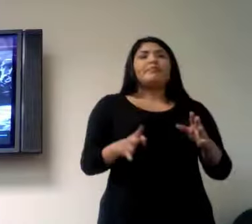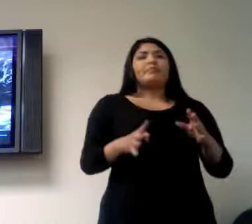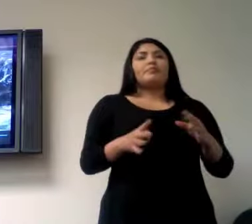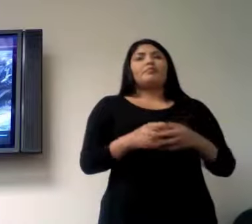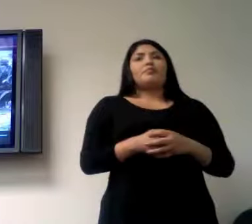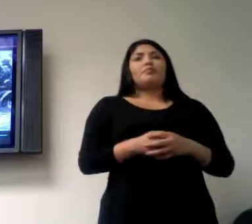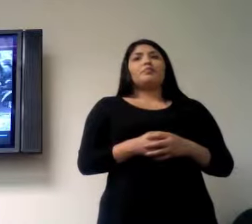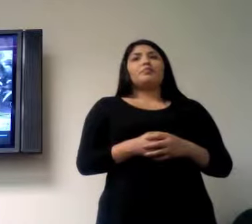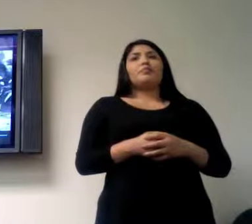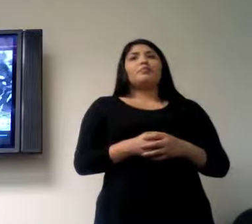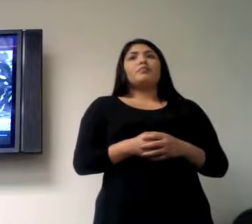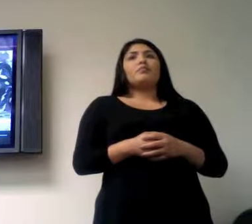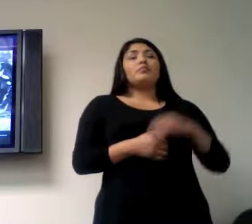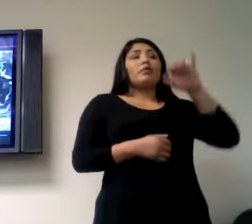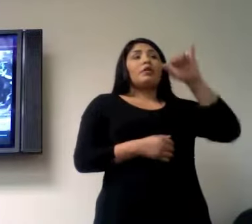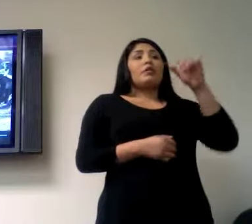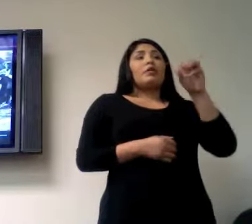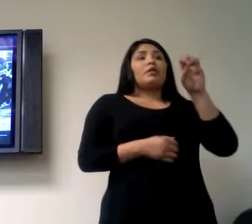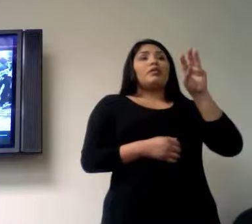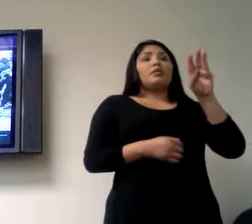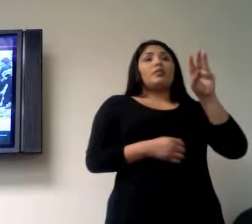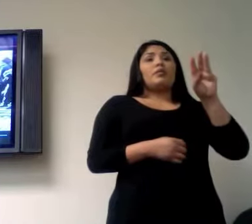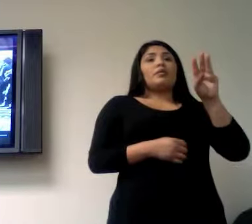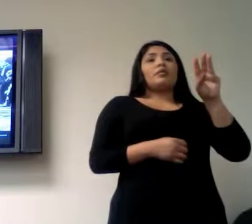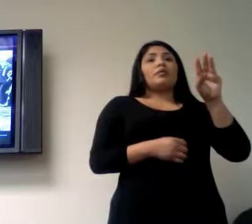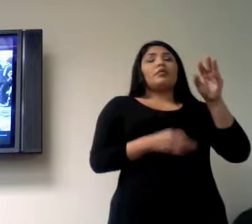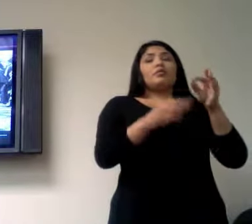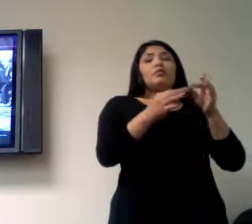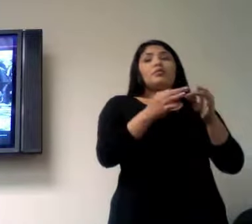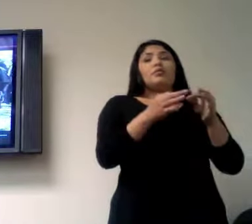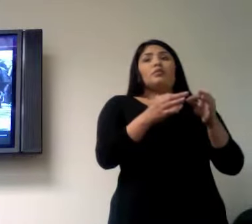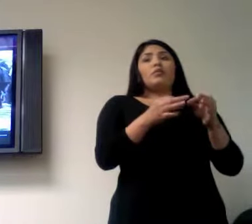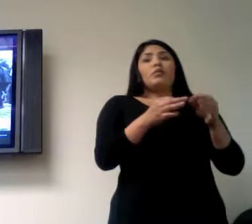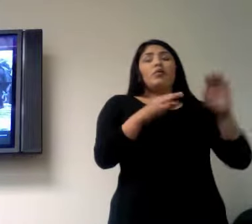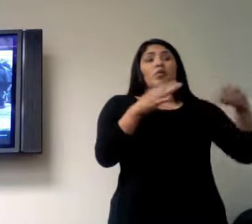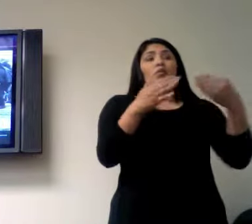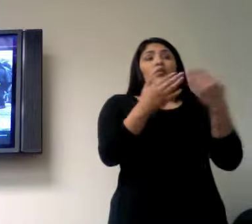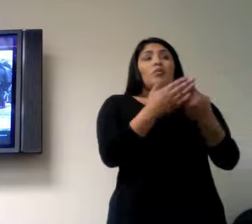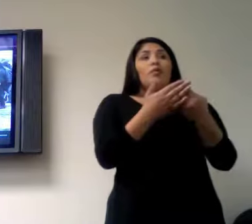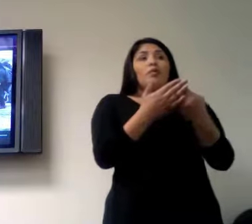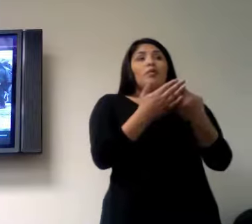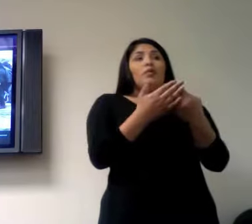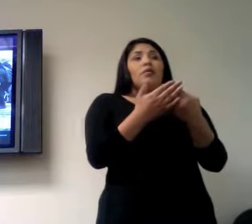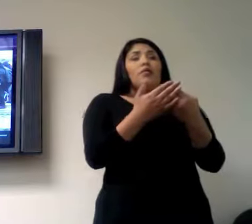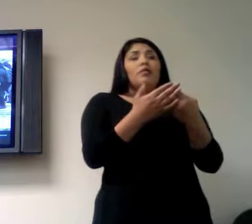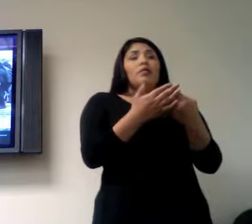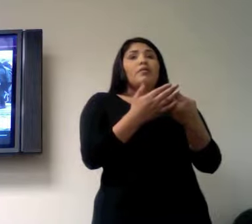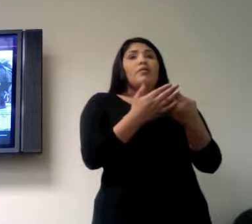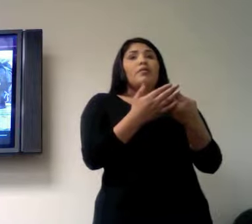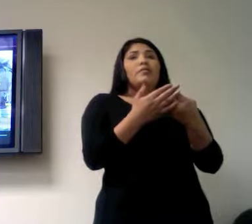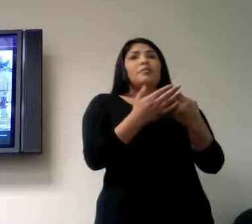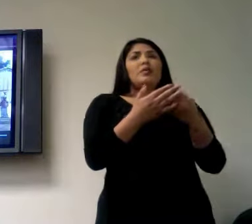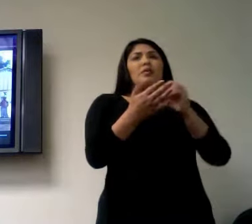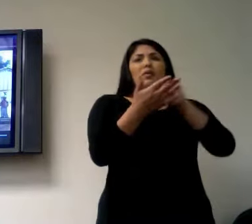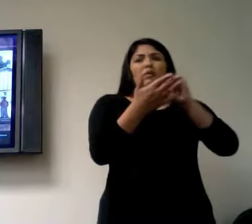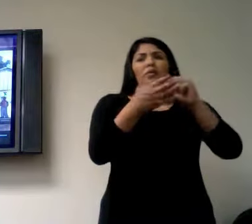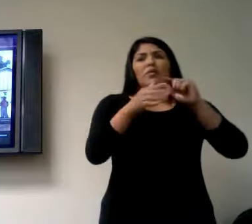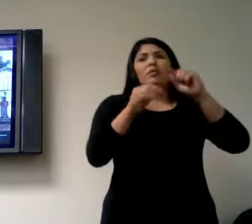prisoner J.W. Minich, who arrived at Rock Island a month later, wrote about the conditions at Rock Island. Our barracks